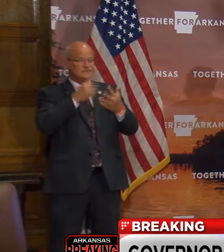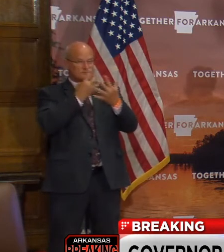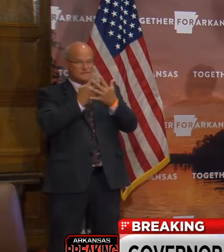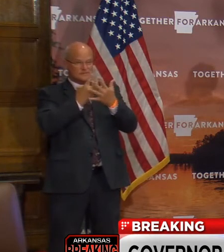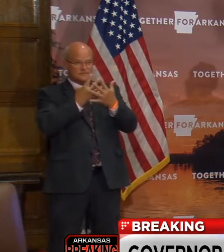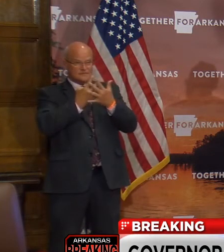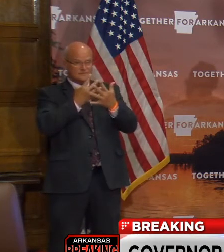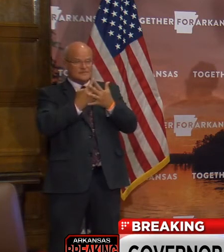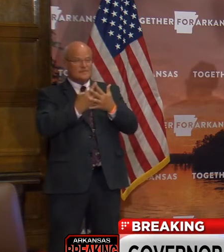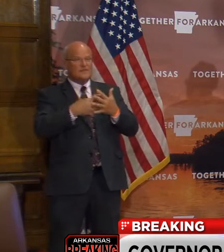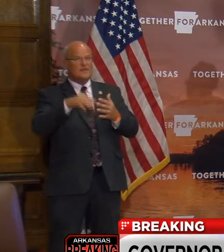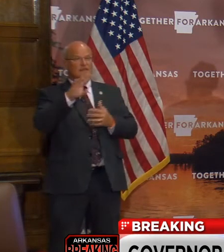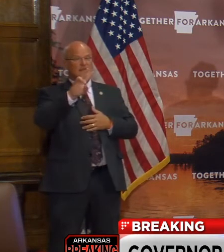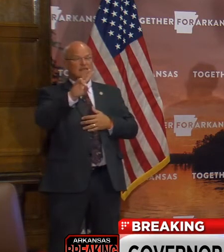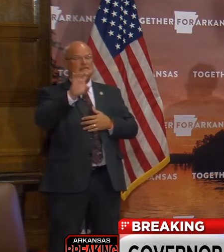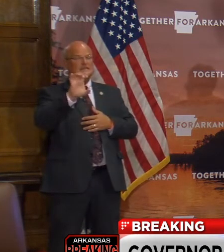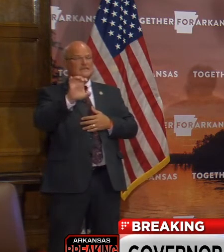facilities,